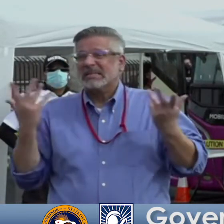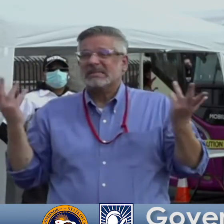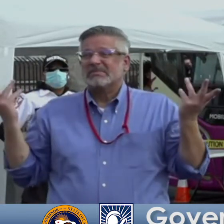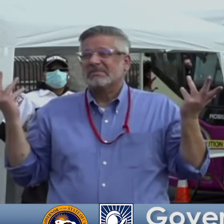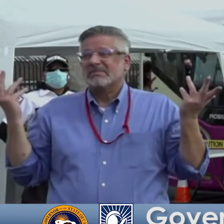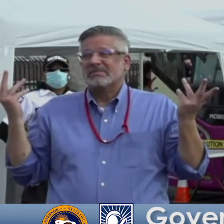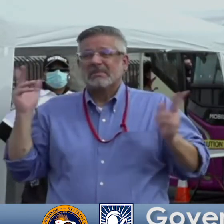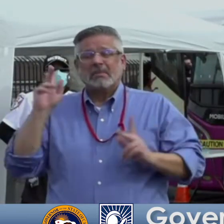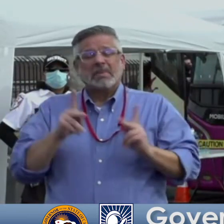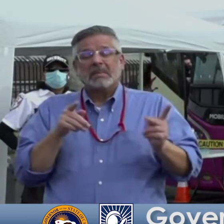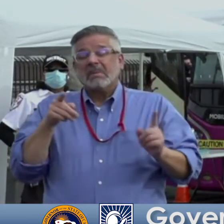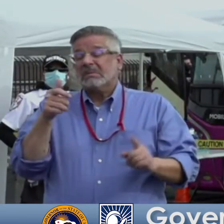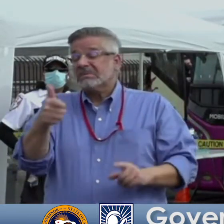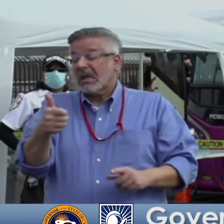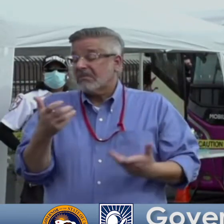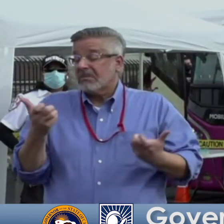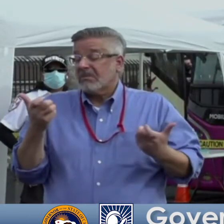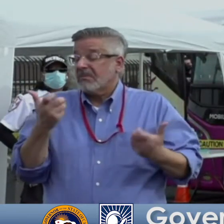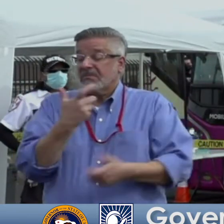Yeah.